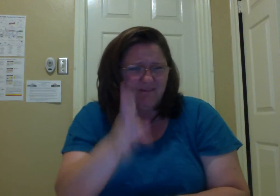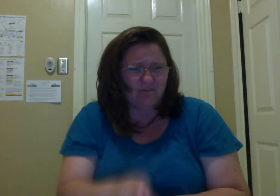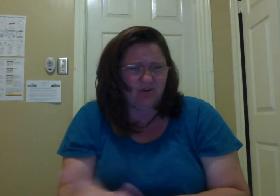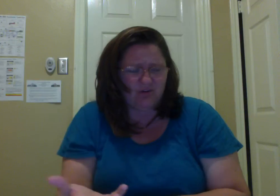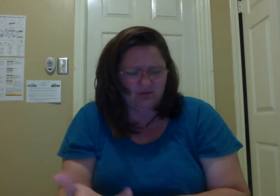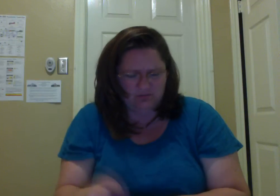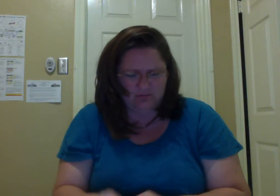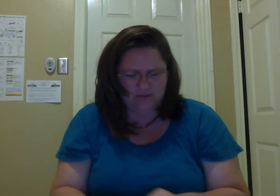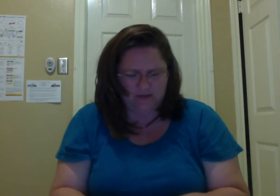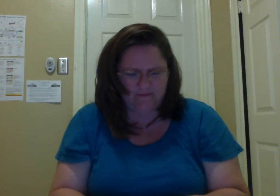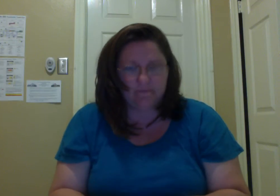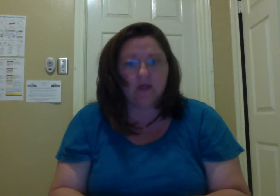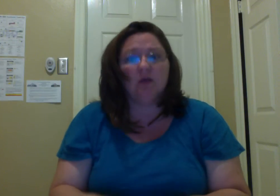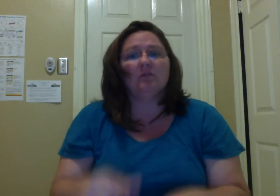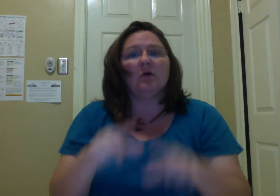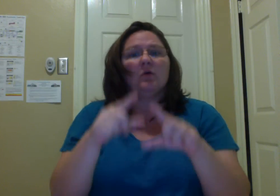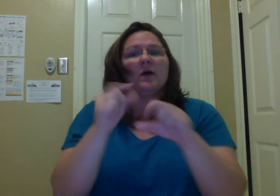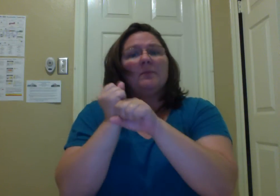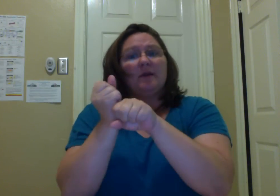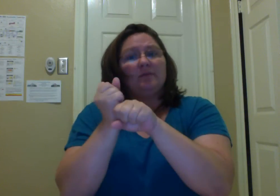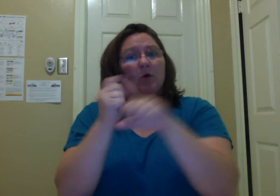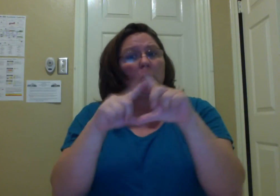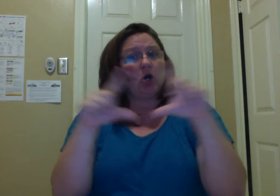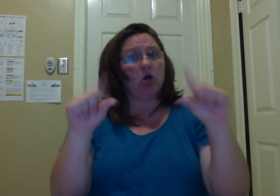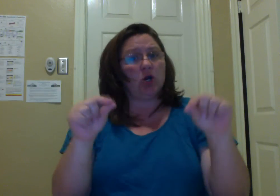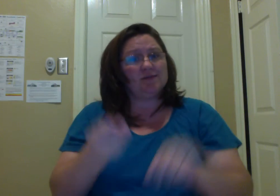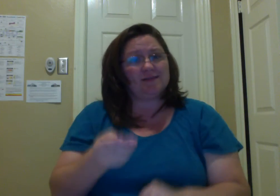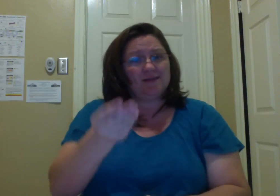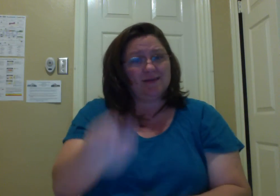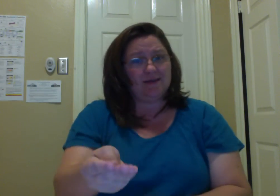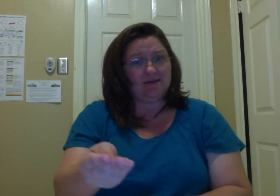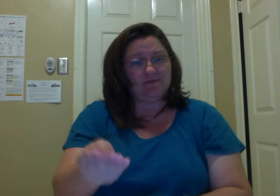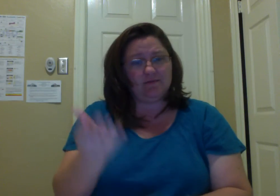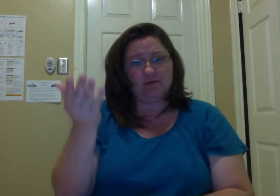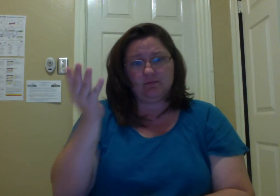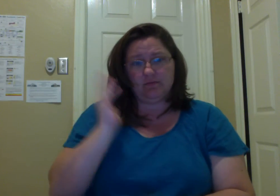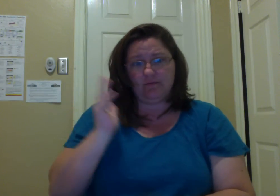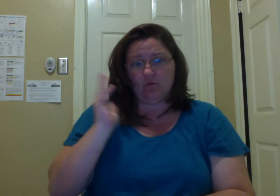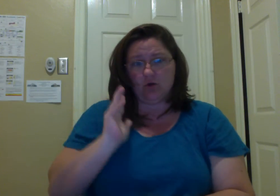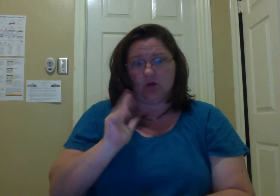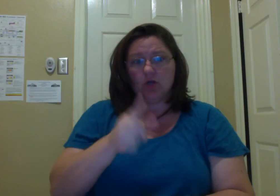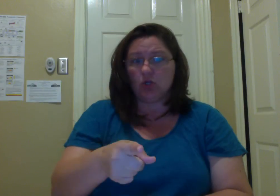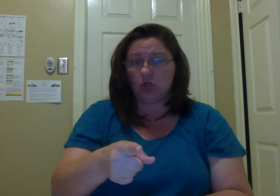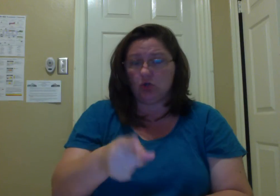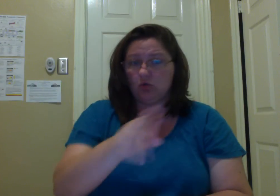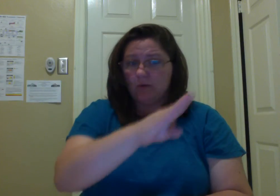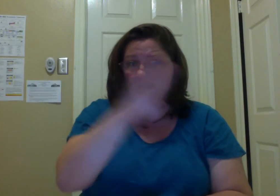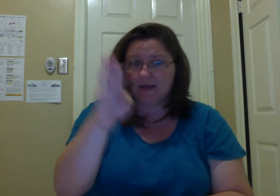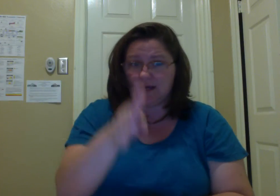never. Okay. So baseball cards, give before you